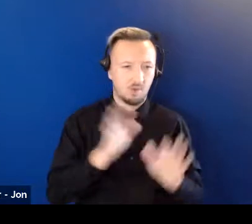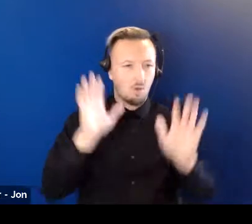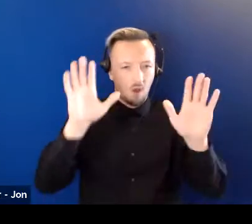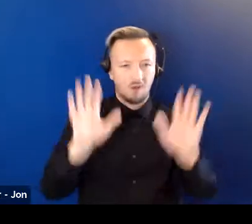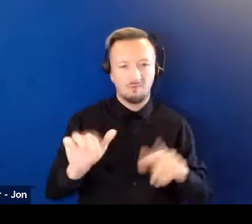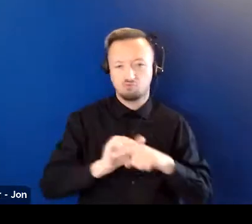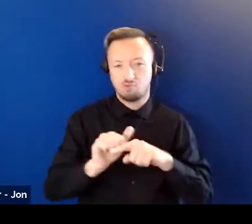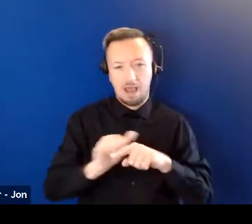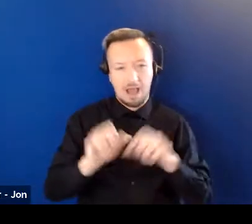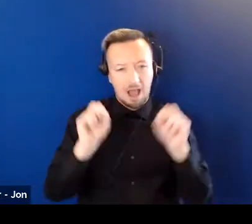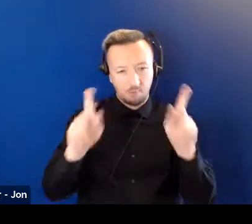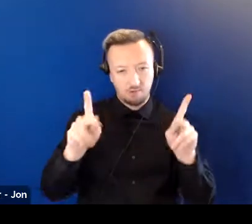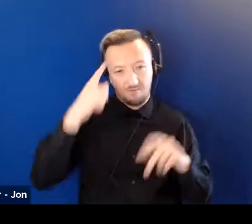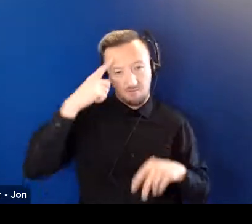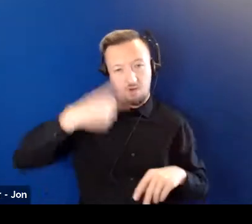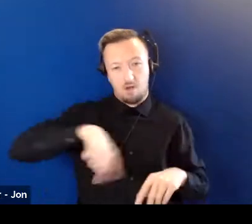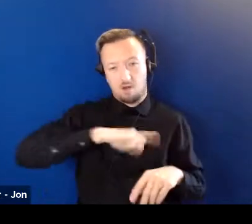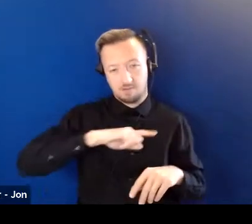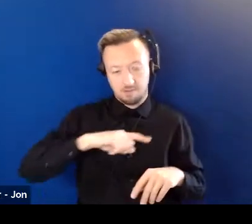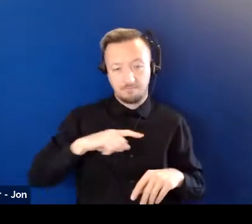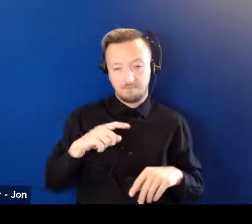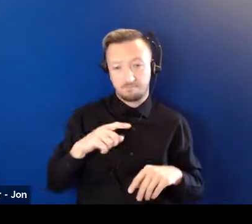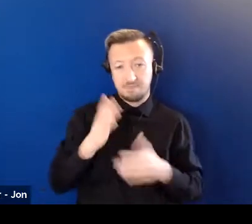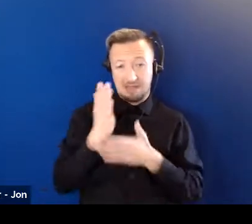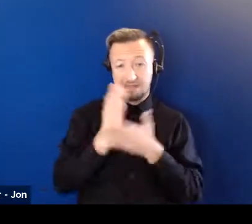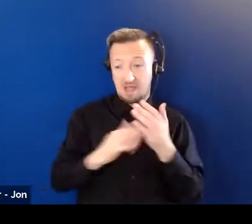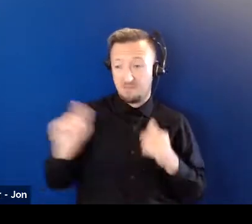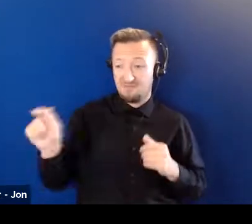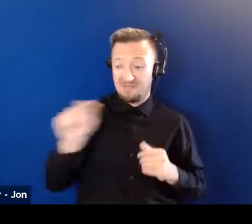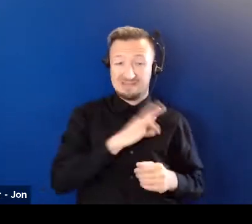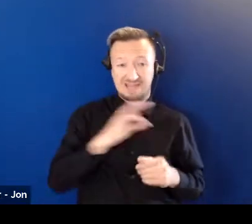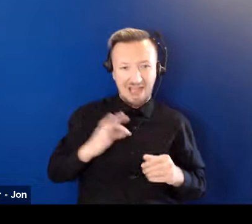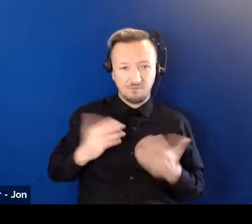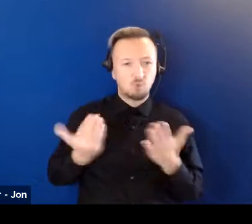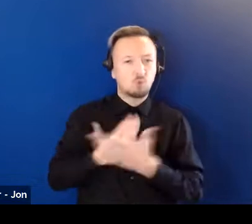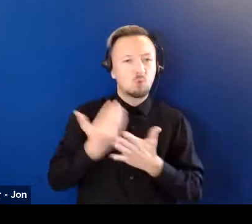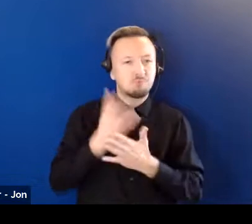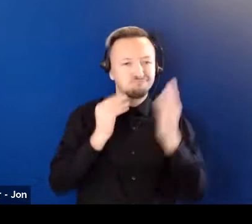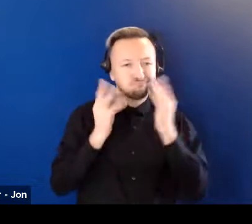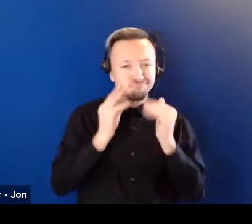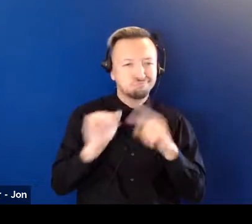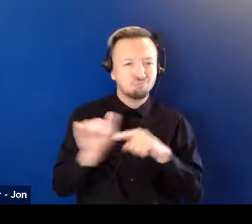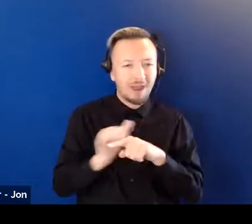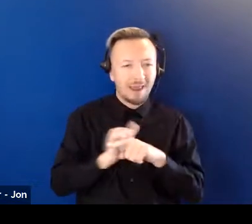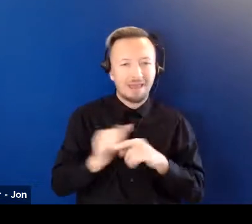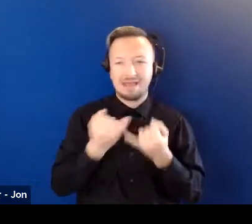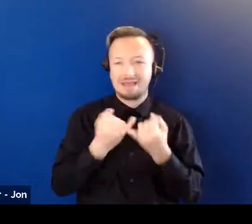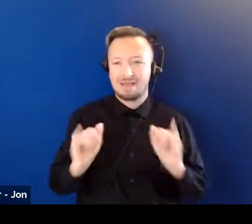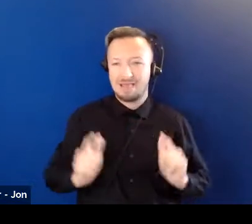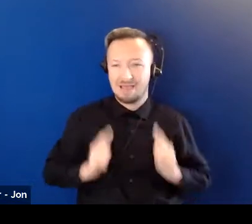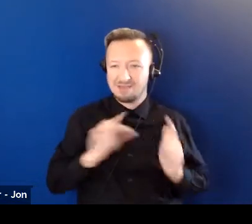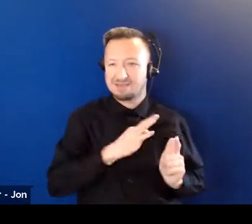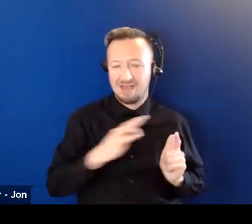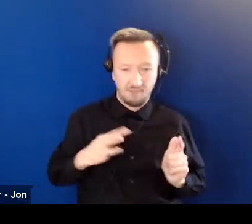opportunity for some staff members to embark upon and expand our independent living staff. And so it has just ticked so